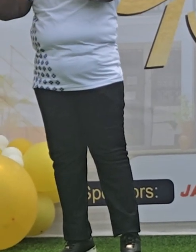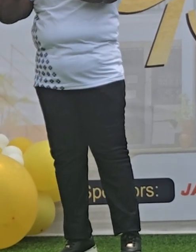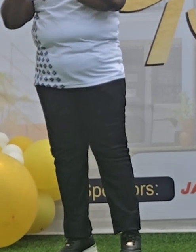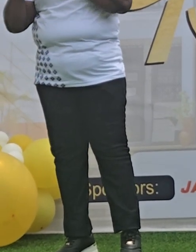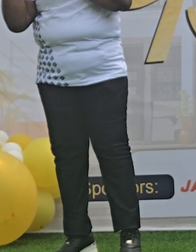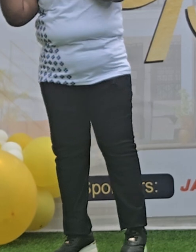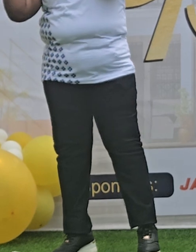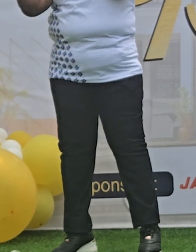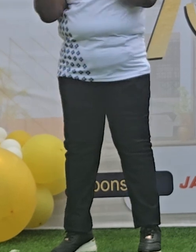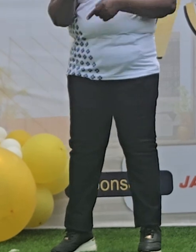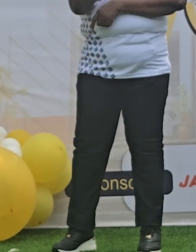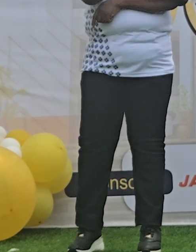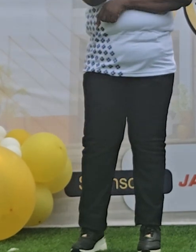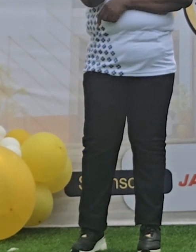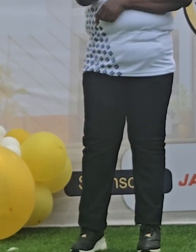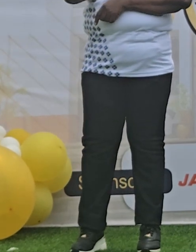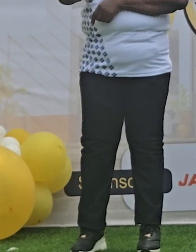1961.